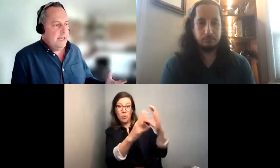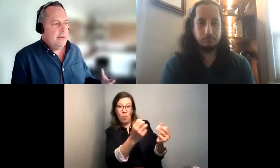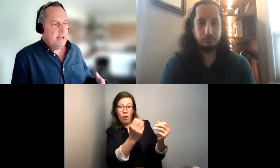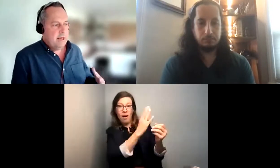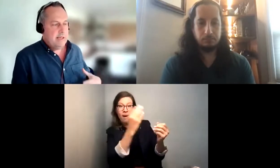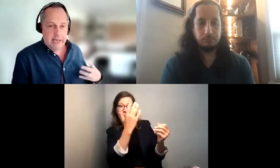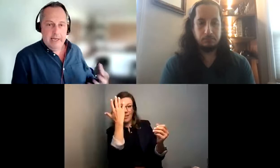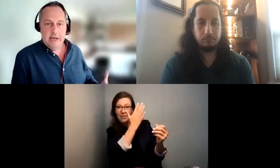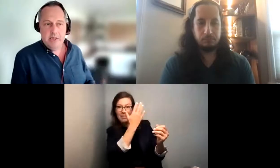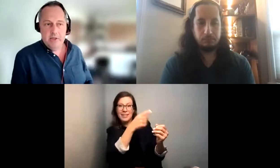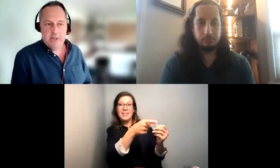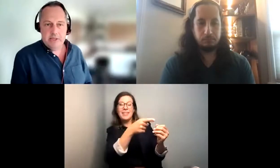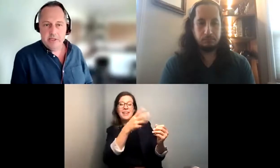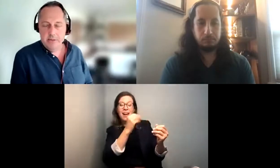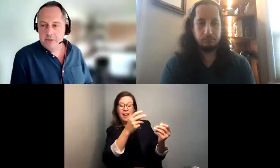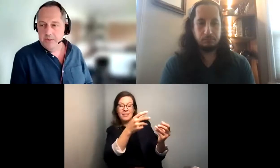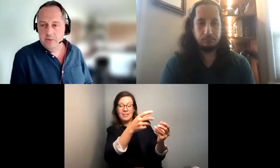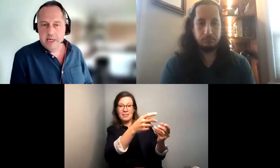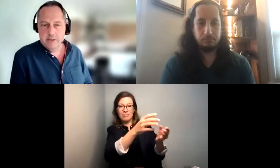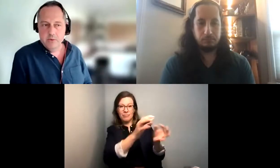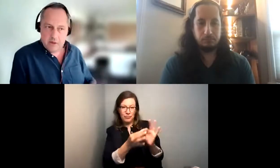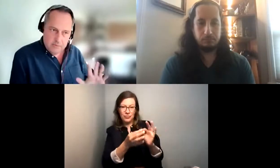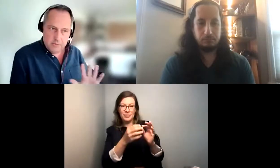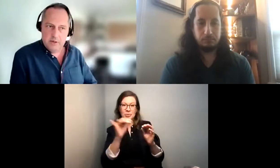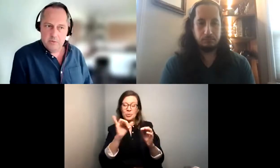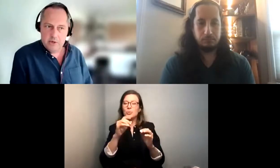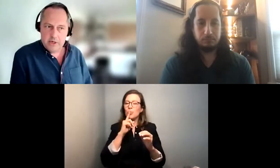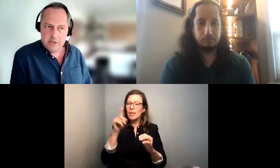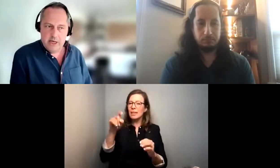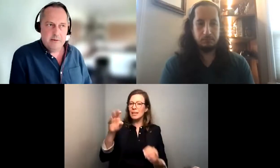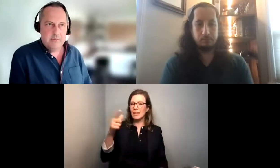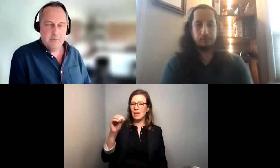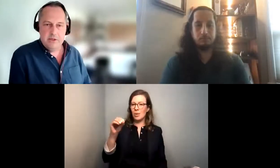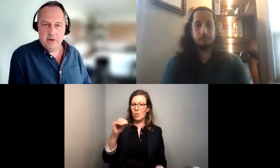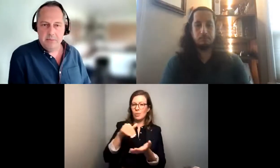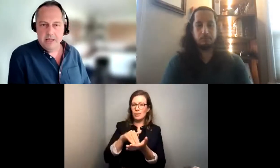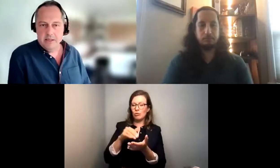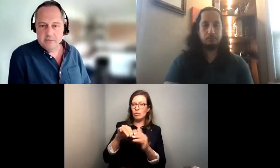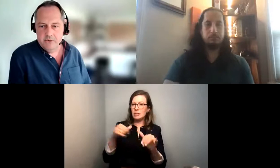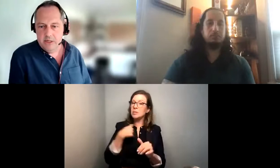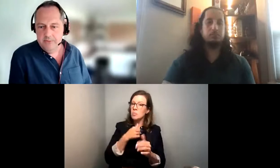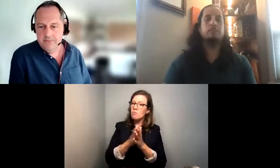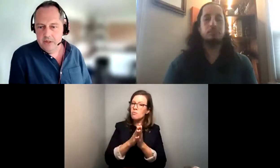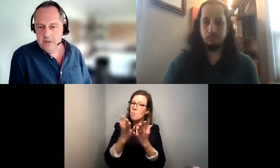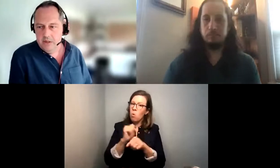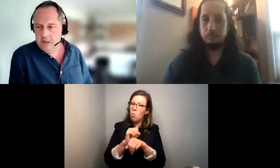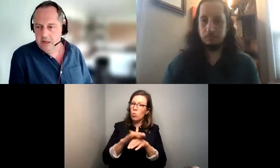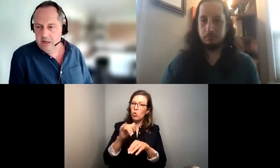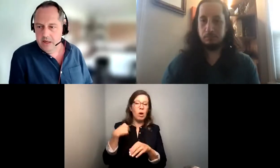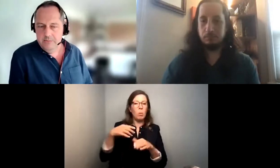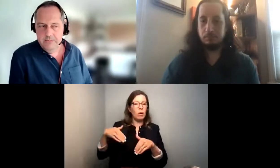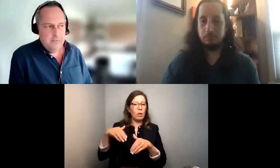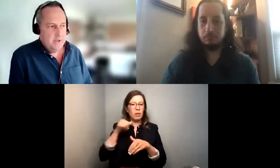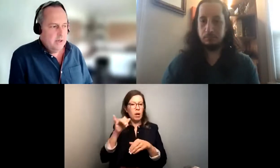real need for kind of this egocentric system. It's something that we're keen to work on. We're not working on yet, but we do have plans to move there.